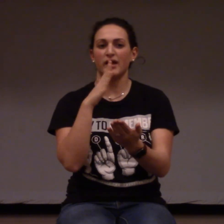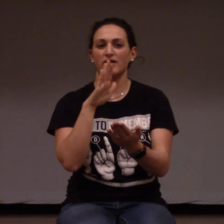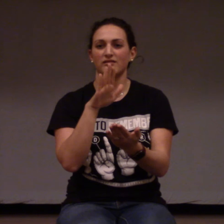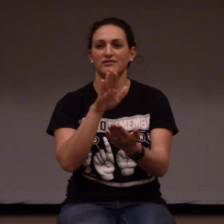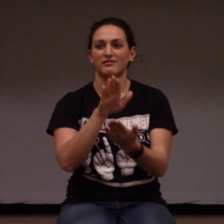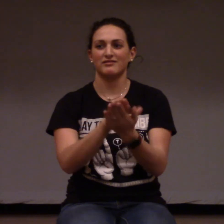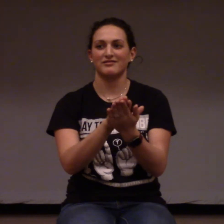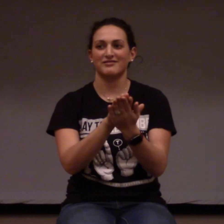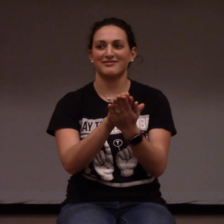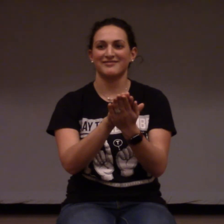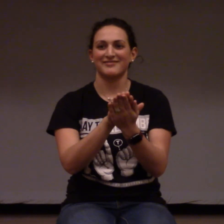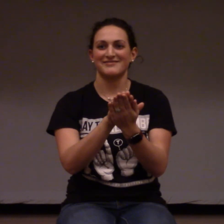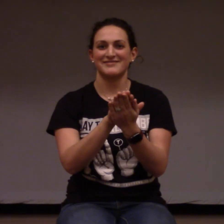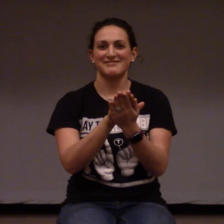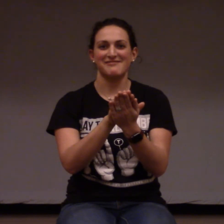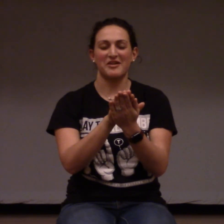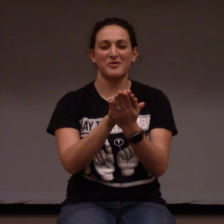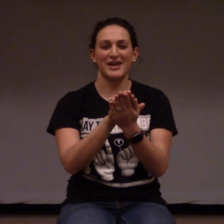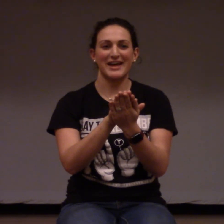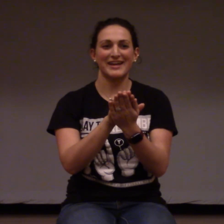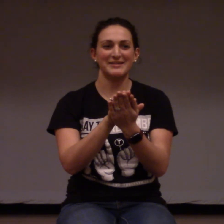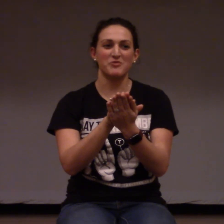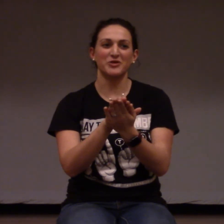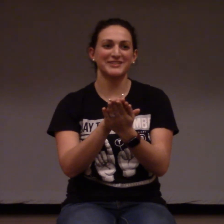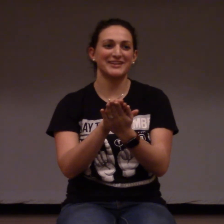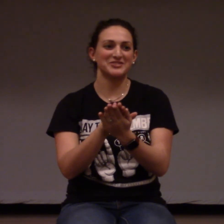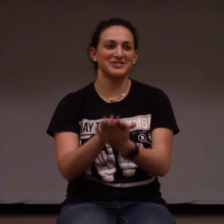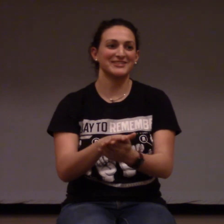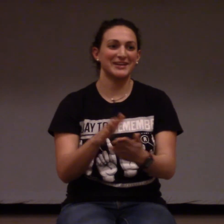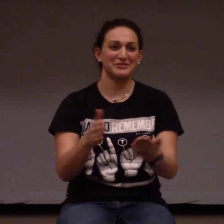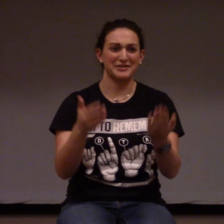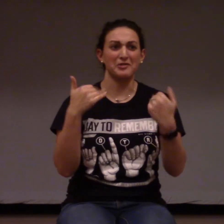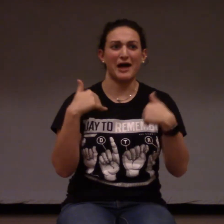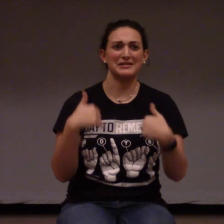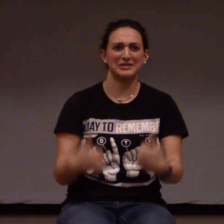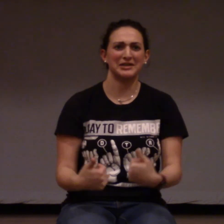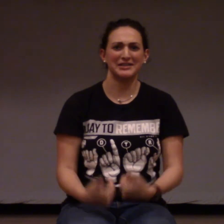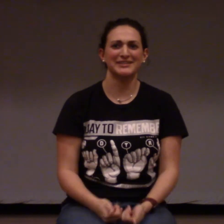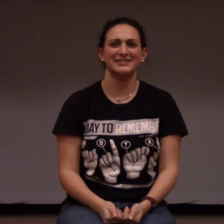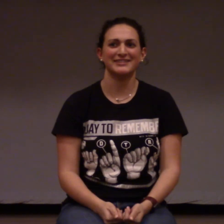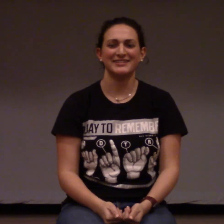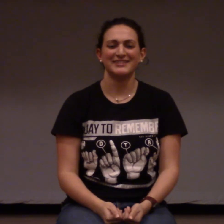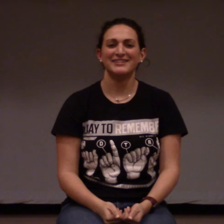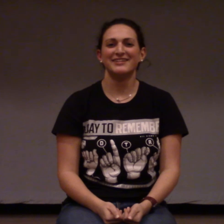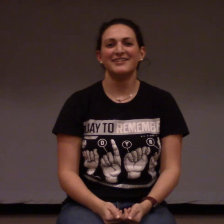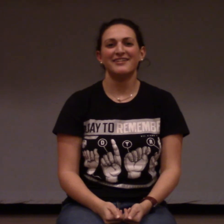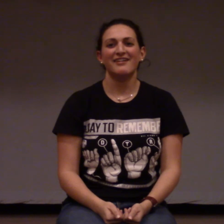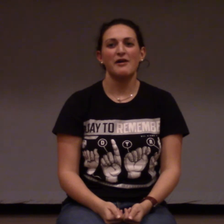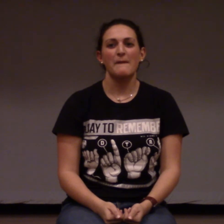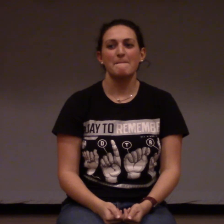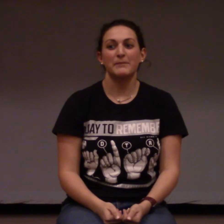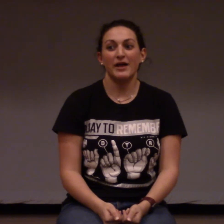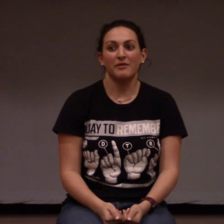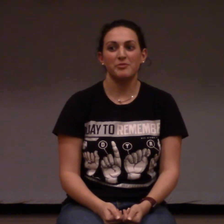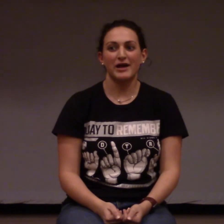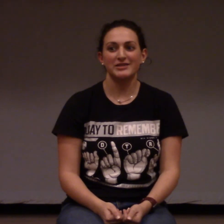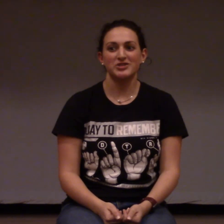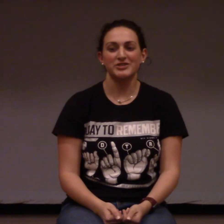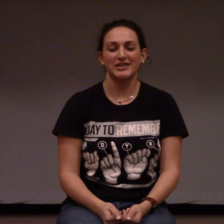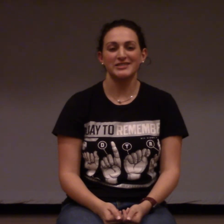bad. I don't want to add any more signs just because that was a lot today. But yeah, practice your